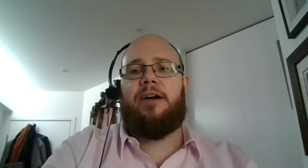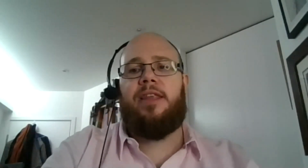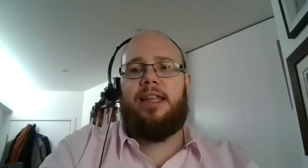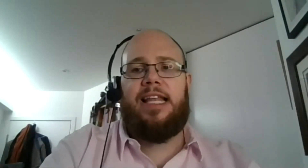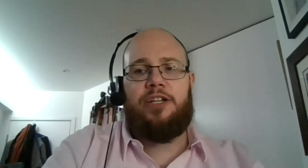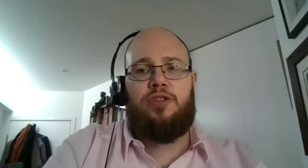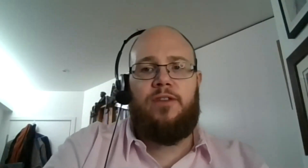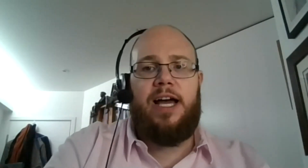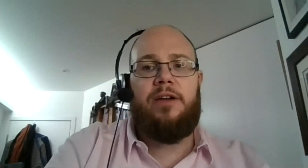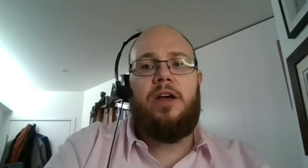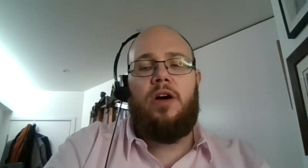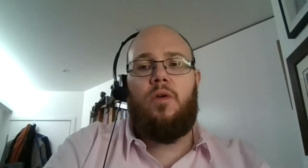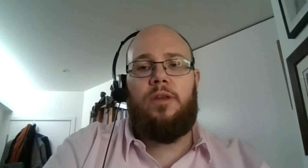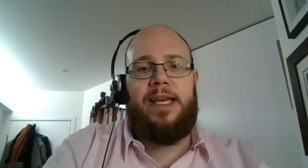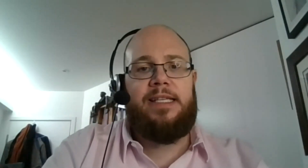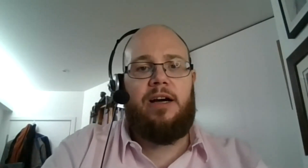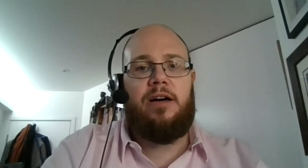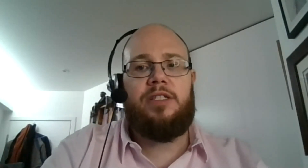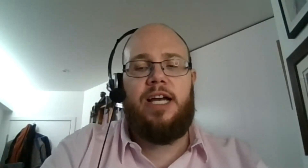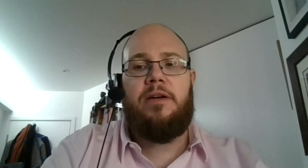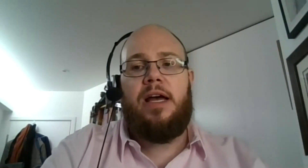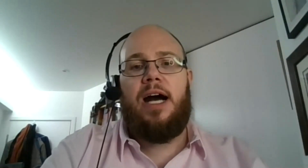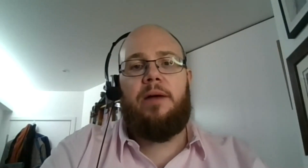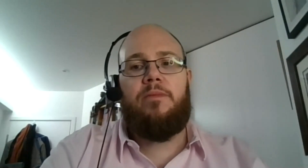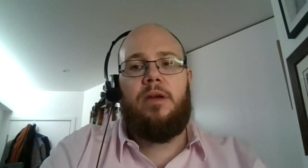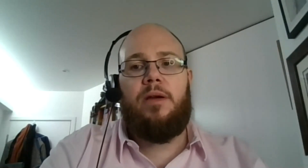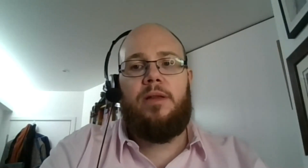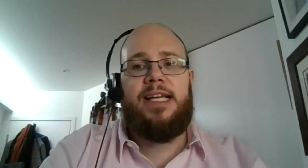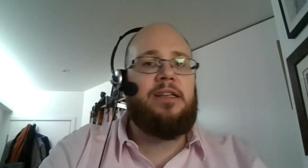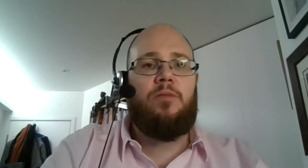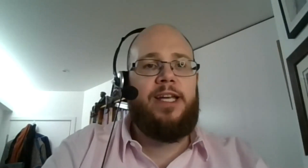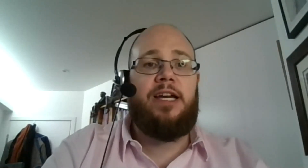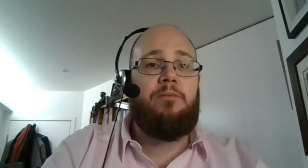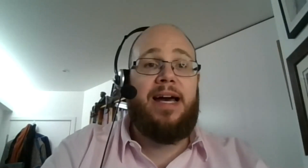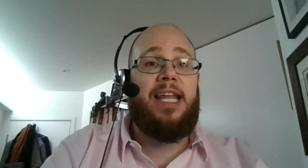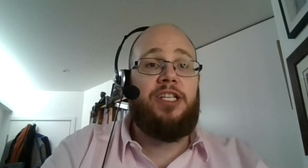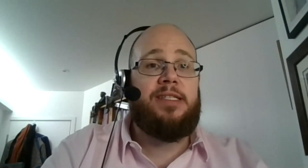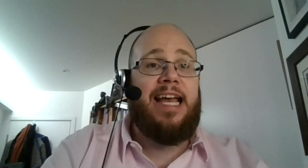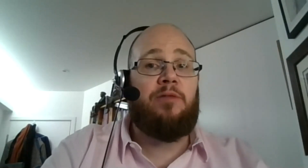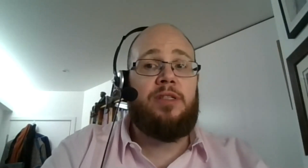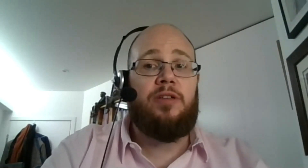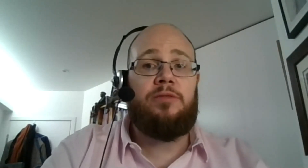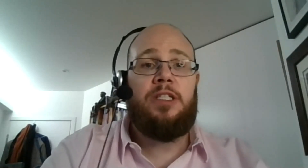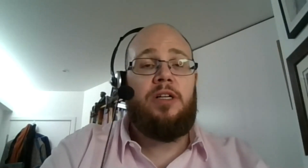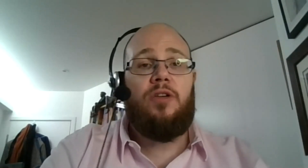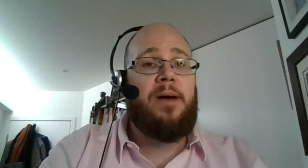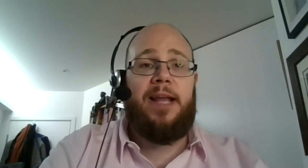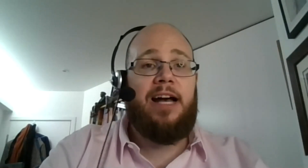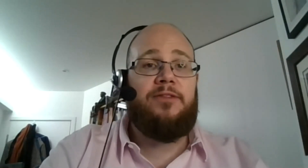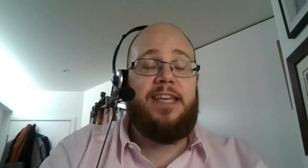the lateral flow or the PCRs. So we don't manage as the council or the public health team